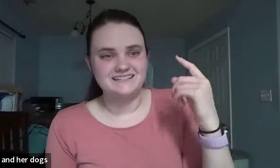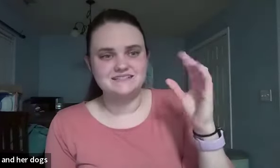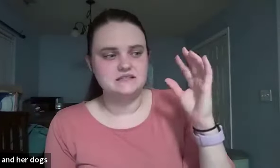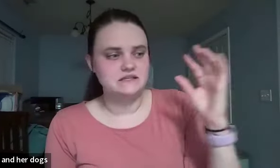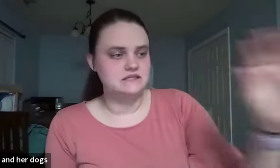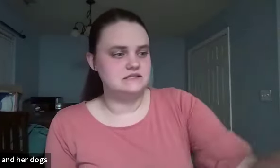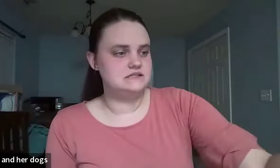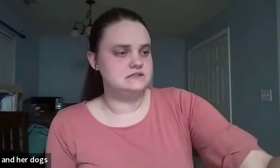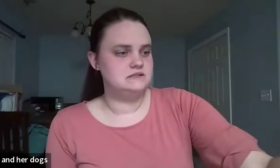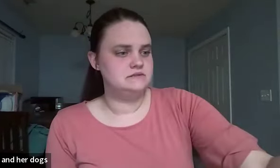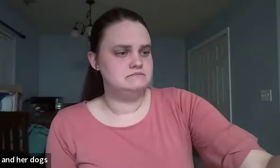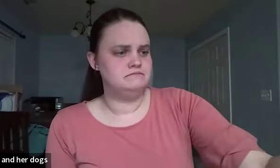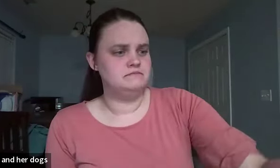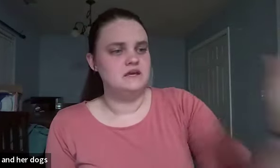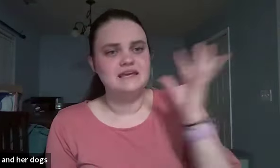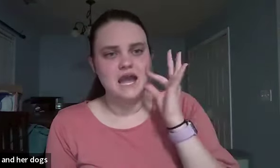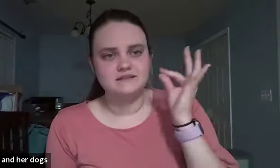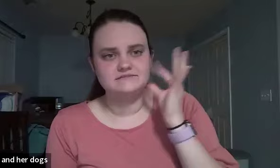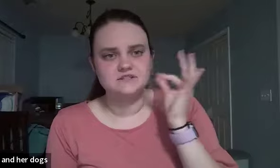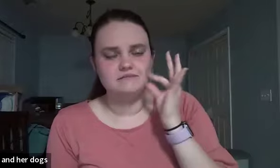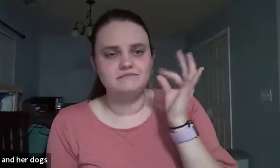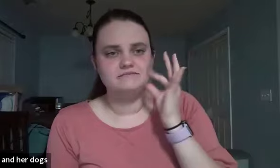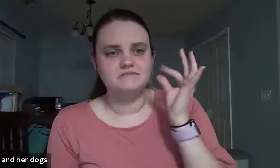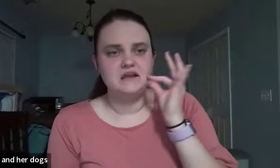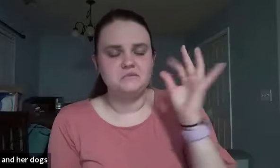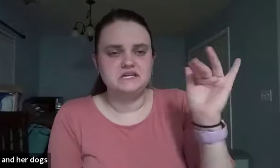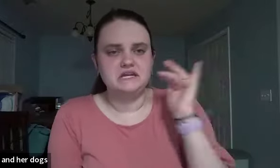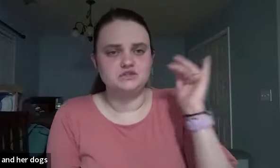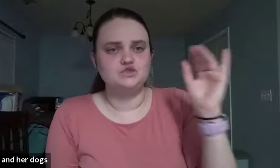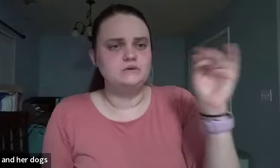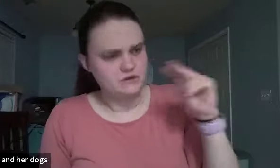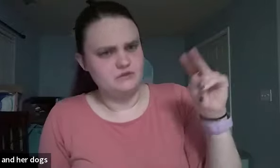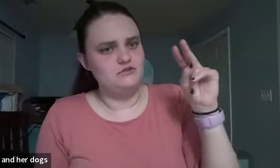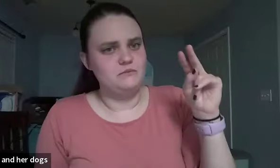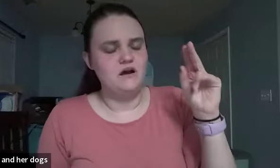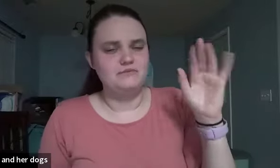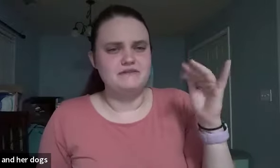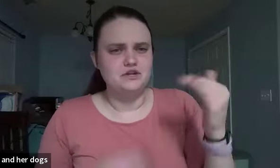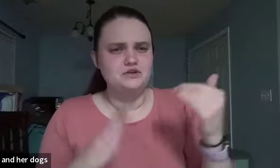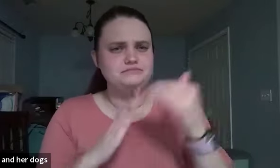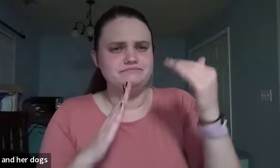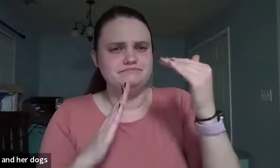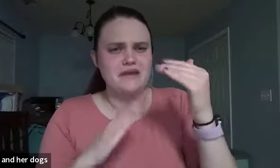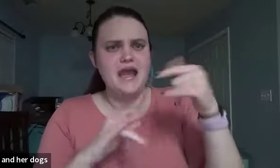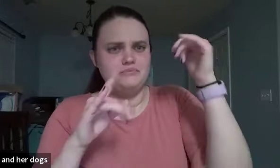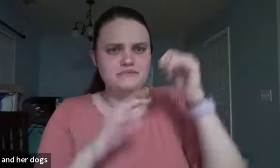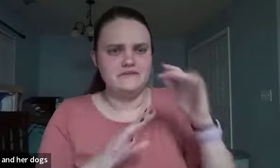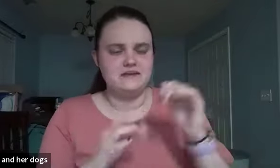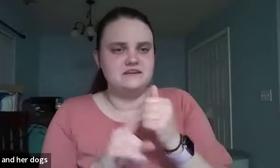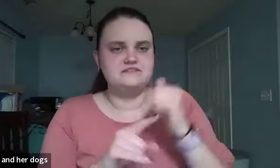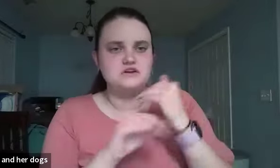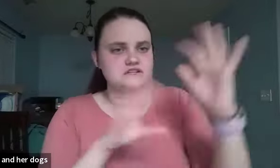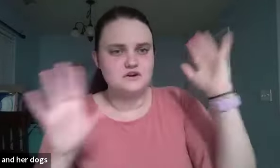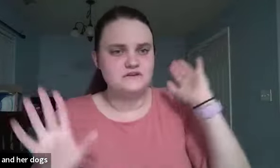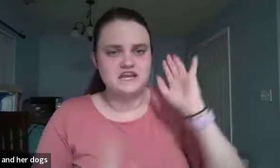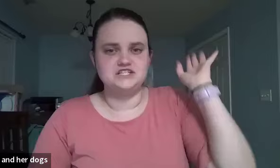cat is cat. Sorry, was getting a school email and it threw me off. We have a new app thing that gives us all these notifications